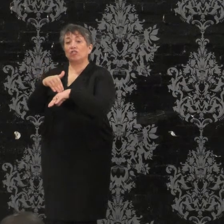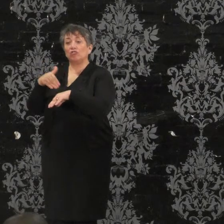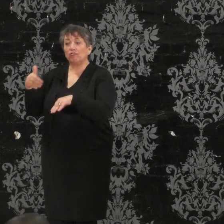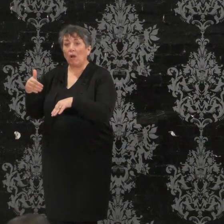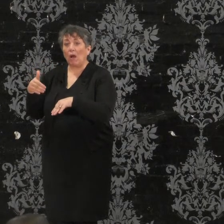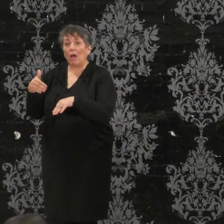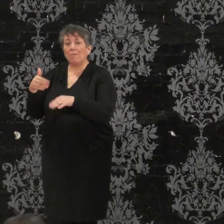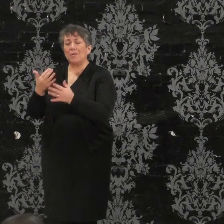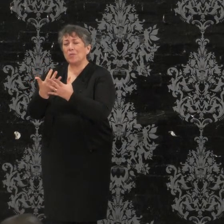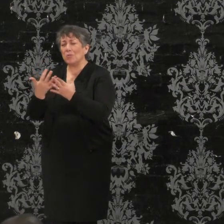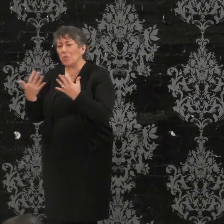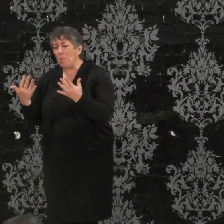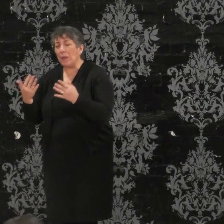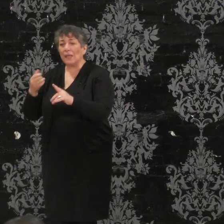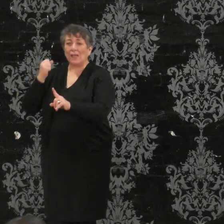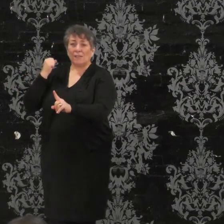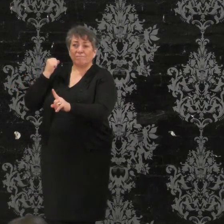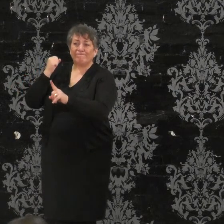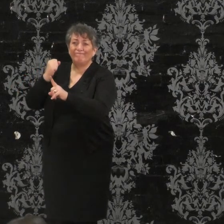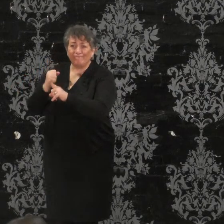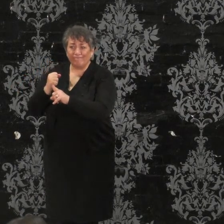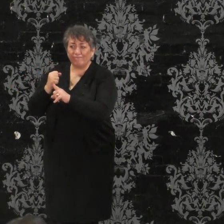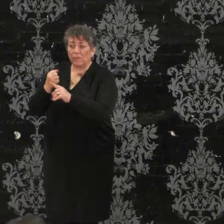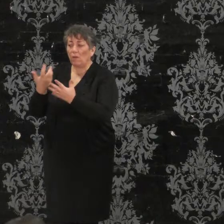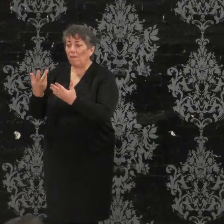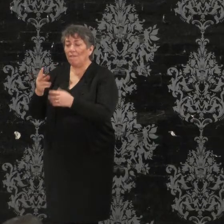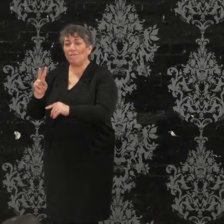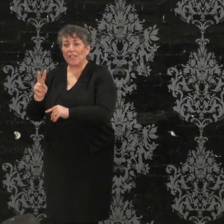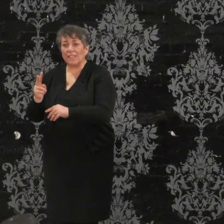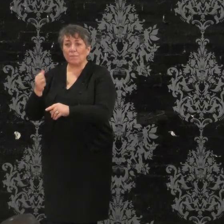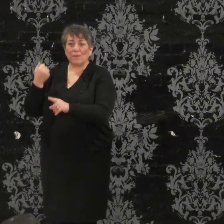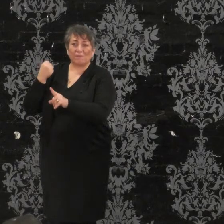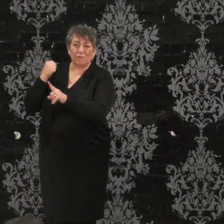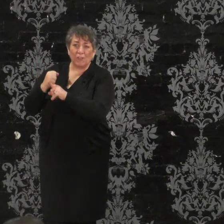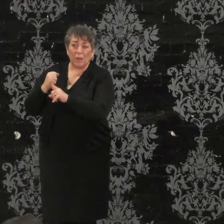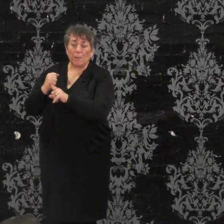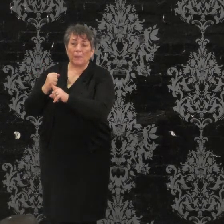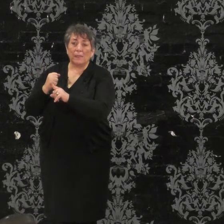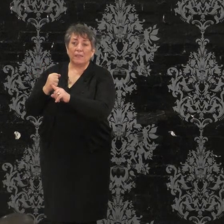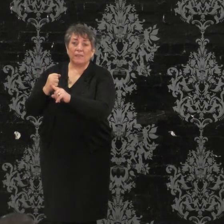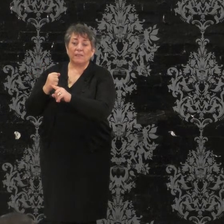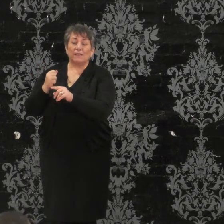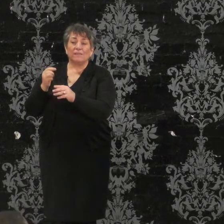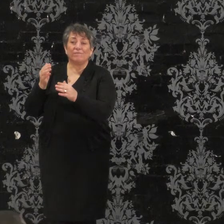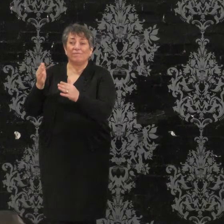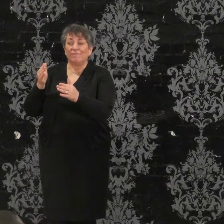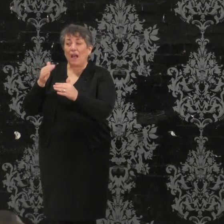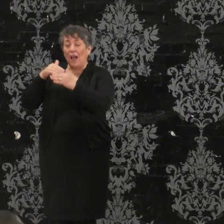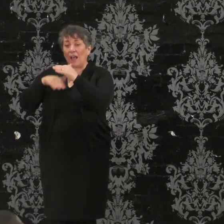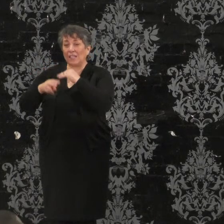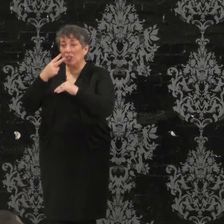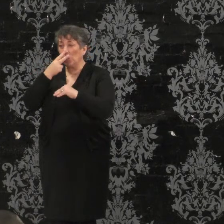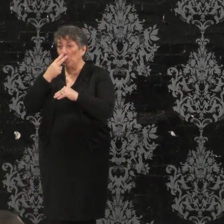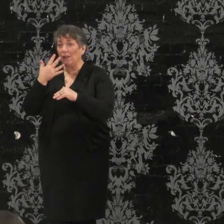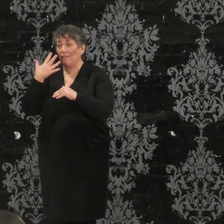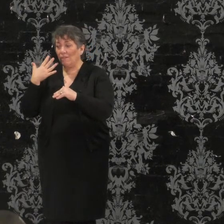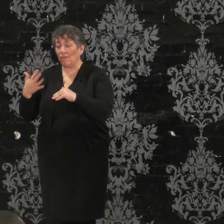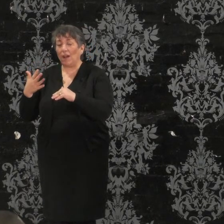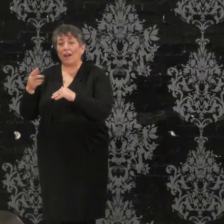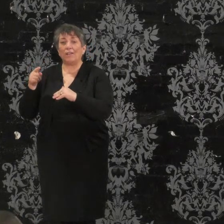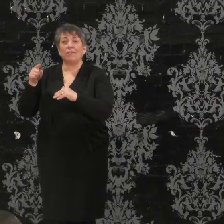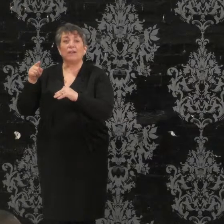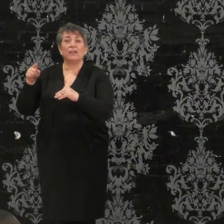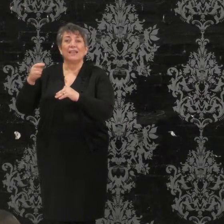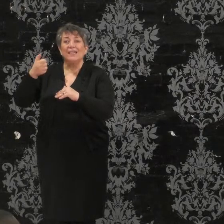offenders. For homicide, 62% of victims under 25 and 65% of